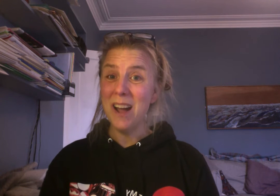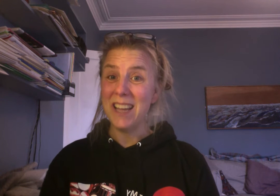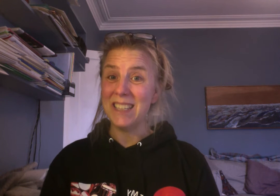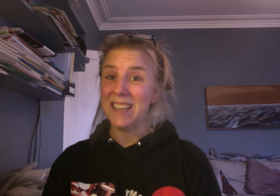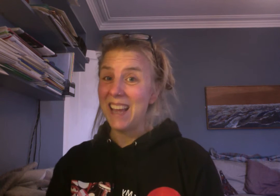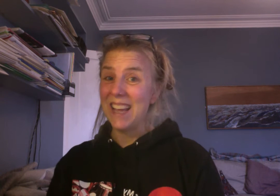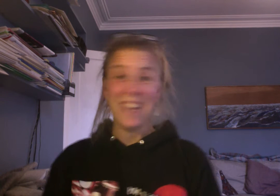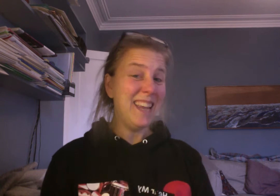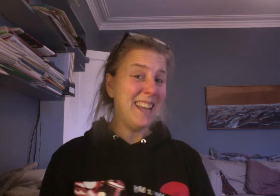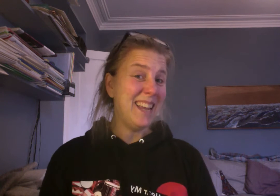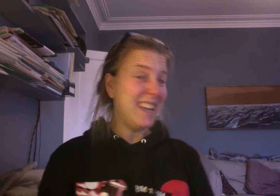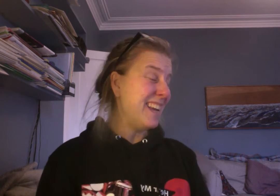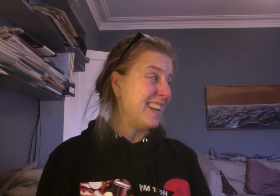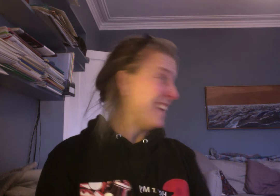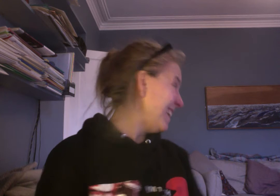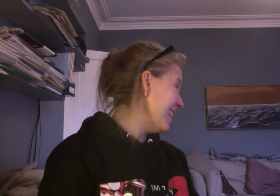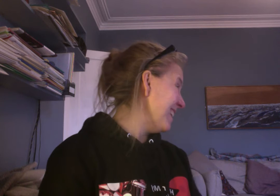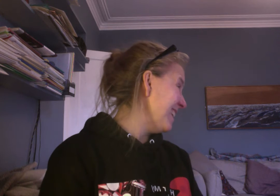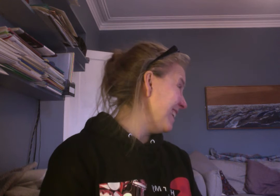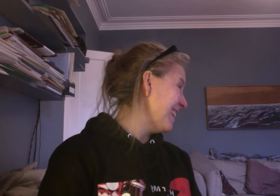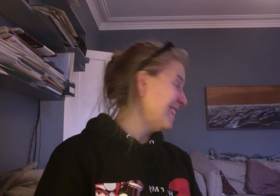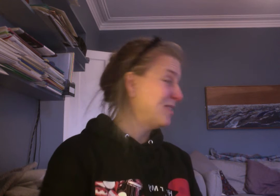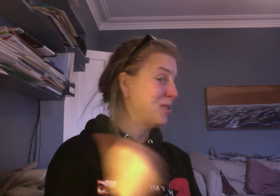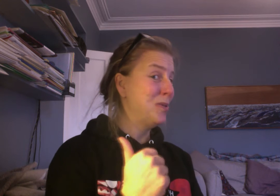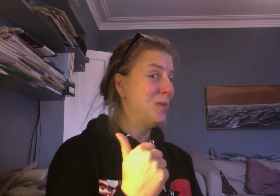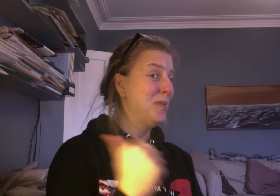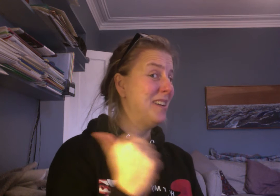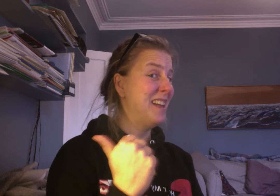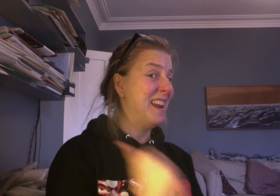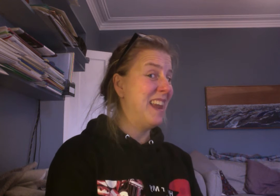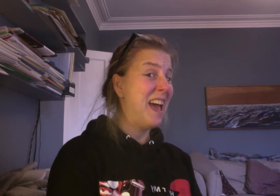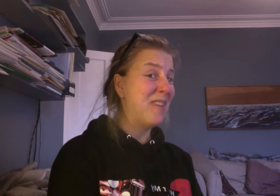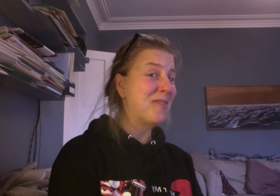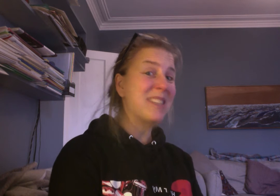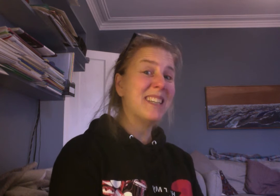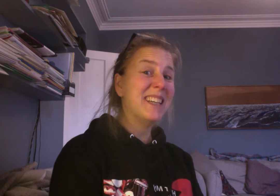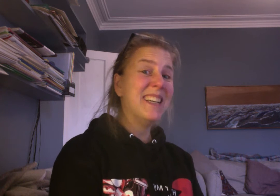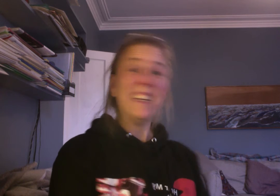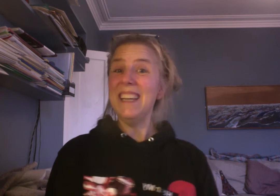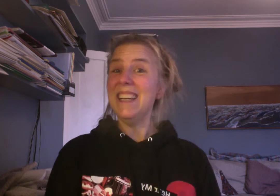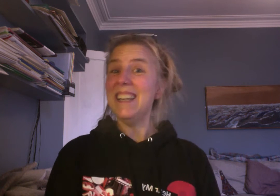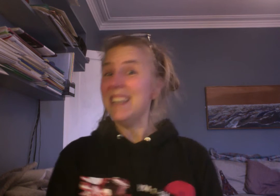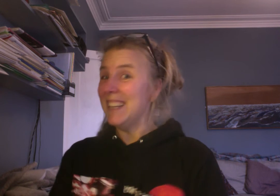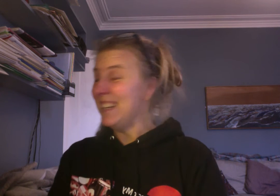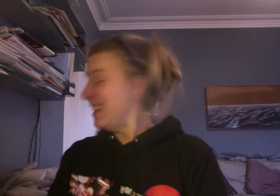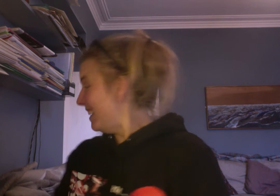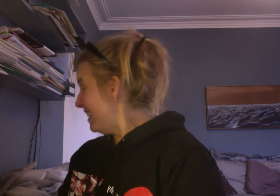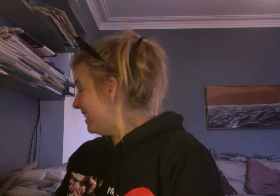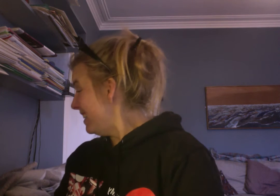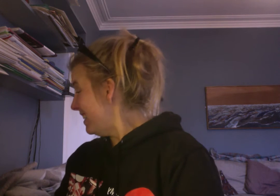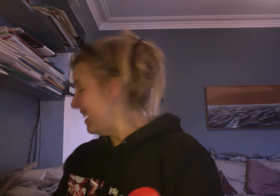right, ee, ee, ee. To the left, ee, ee, ee.